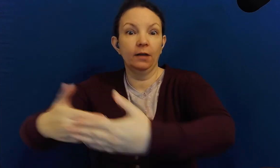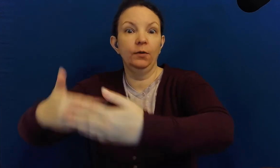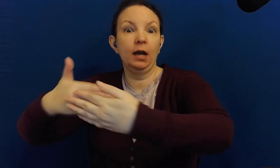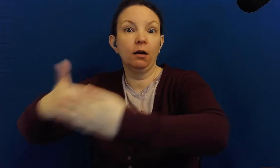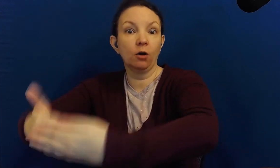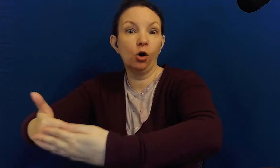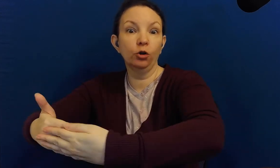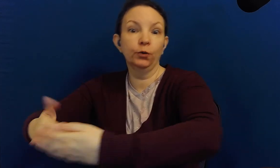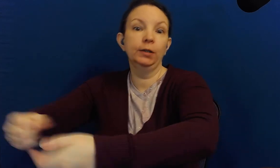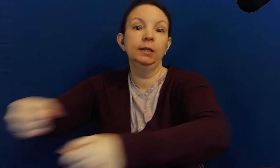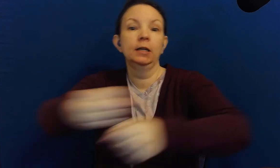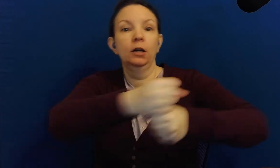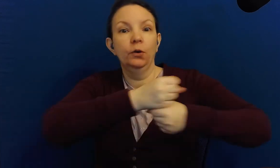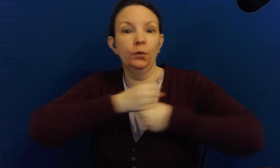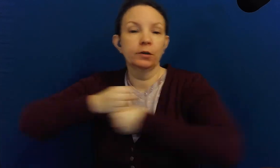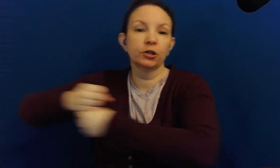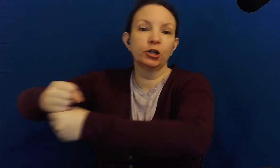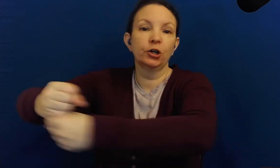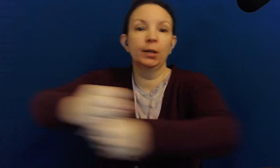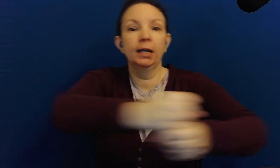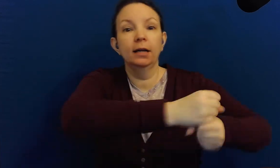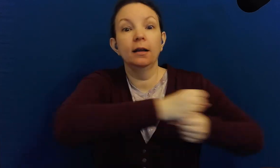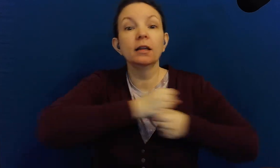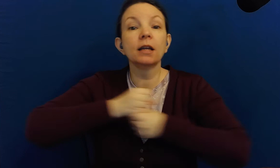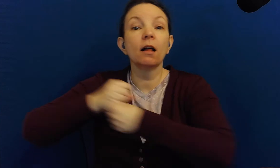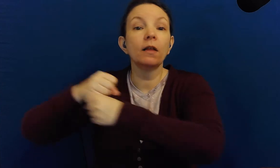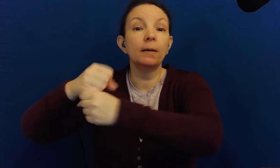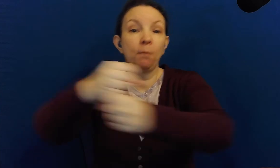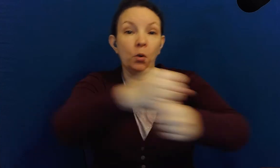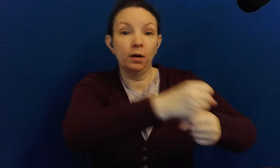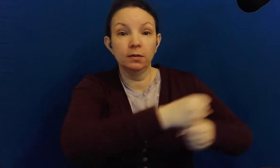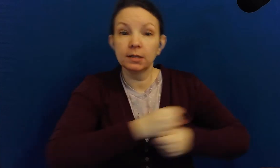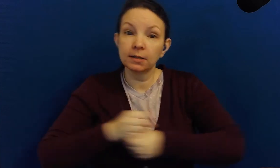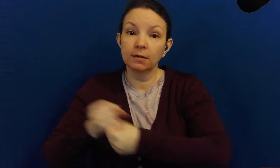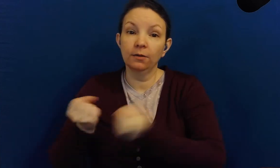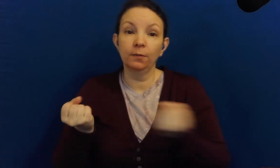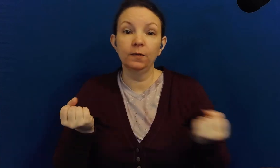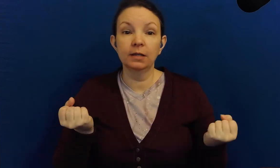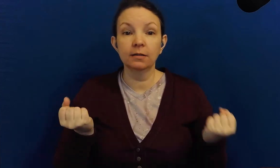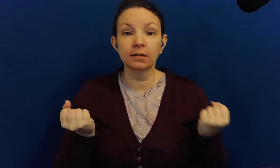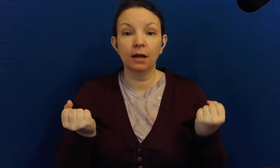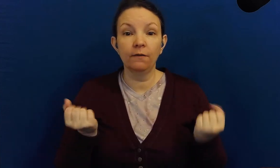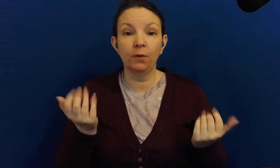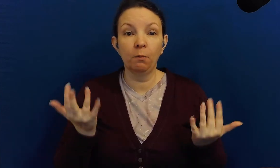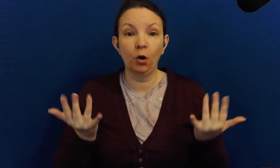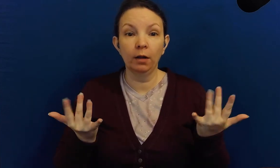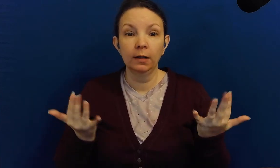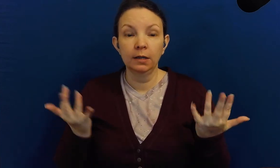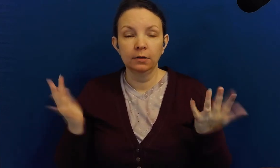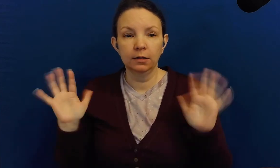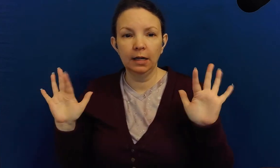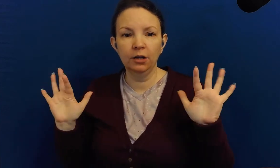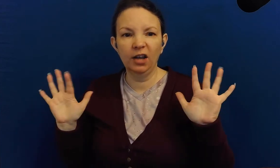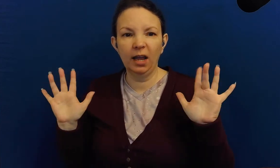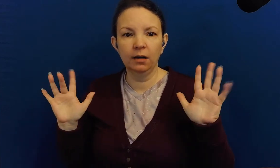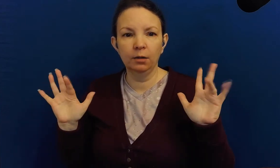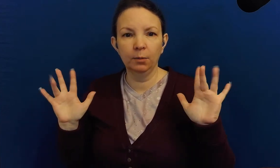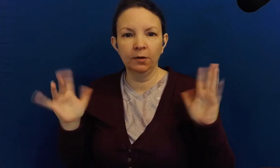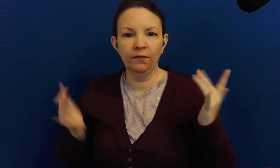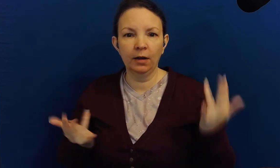a cauldron and we're stirring it until it boils. So this is the sign for boil. You're taking your hand and you move your finger. One's